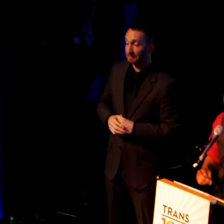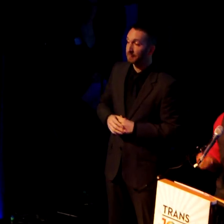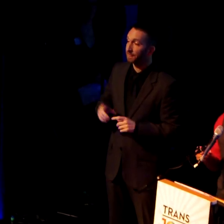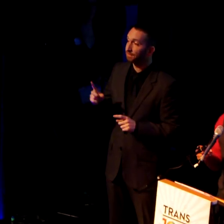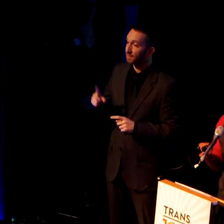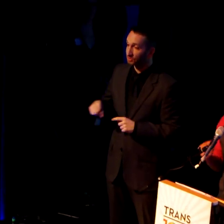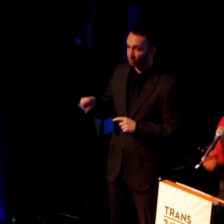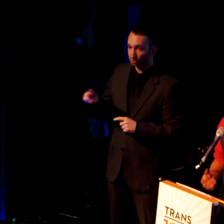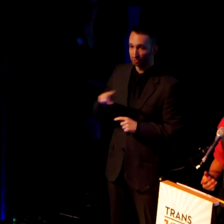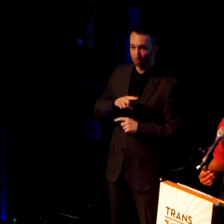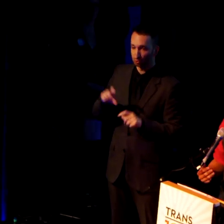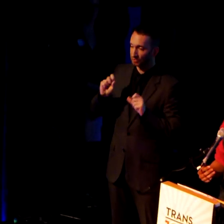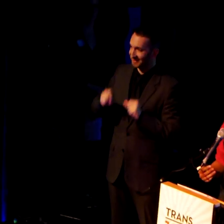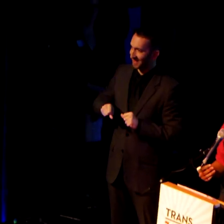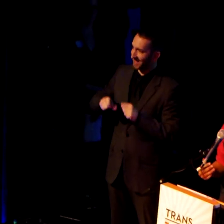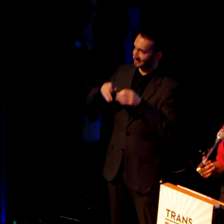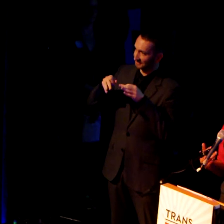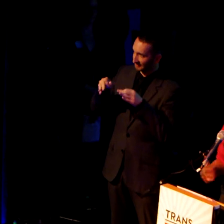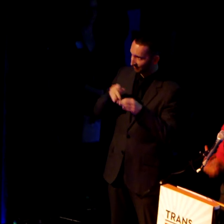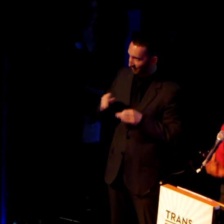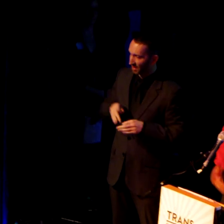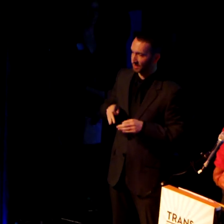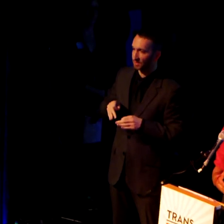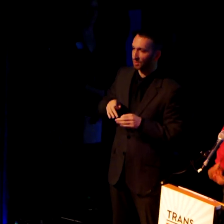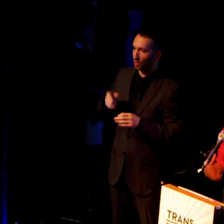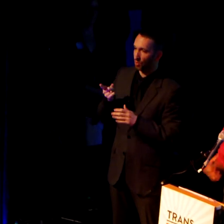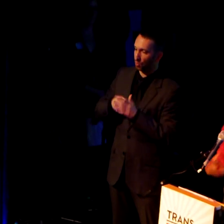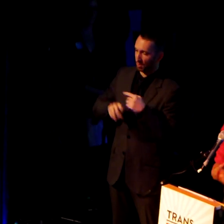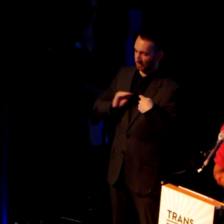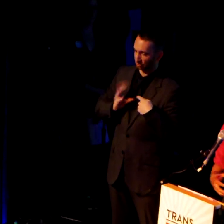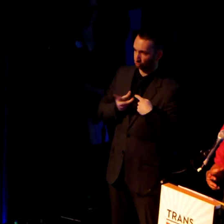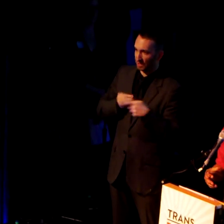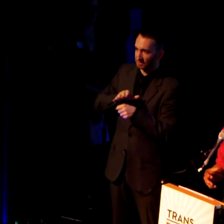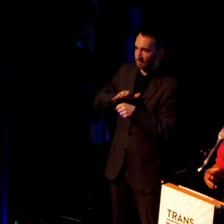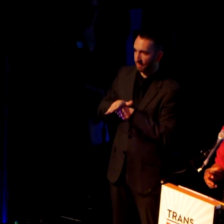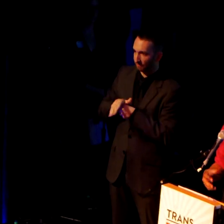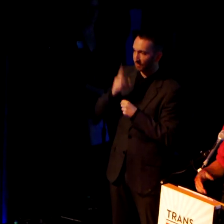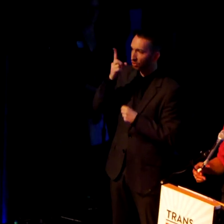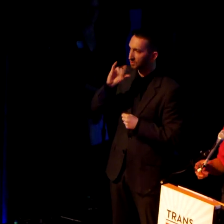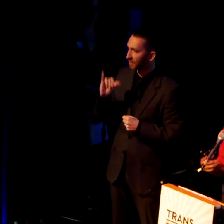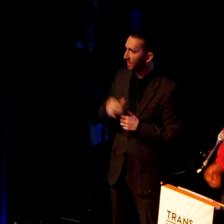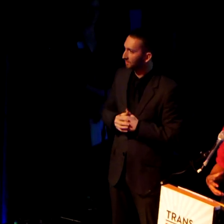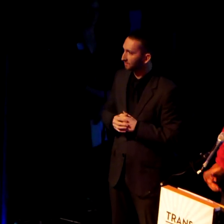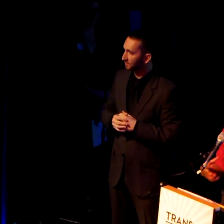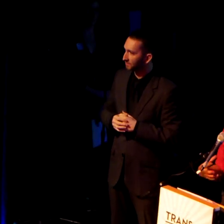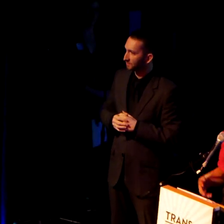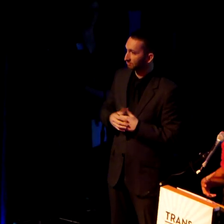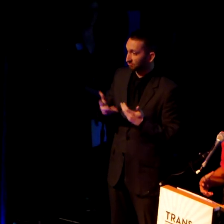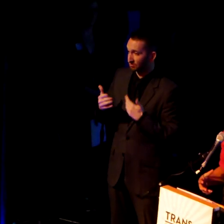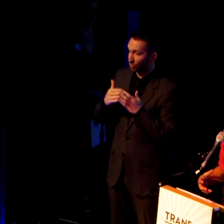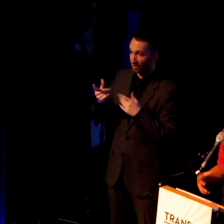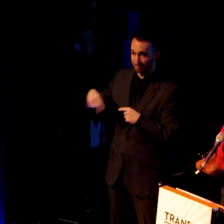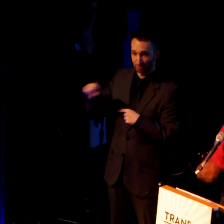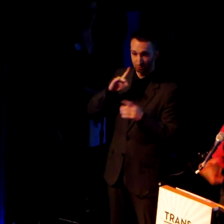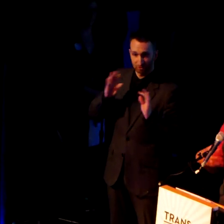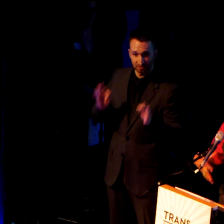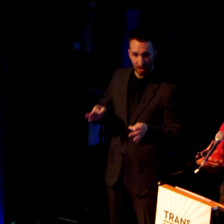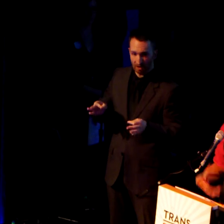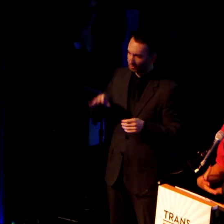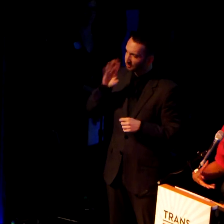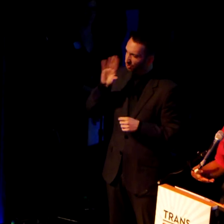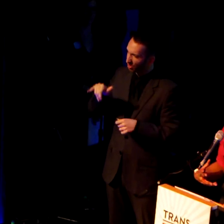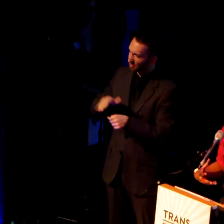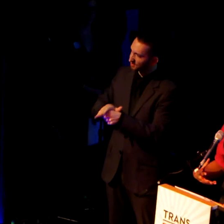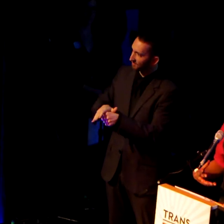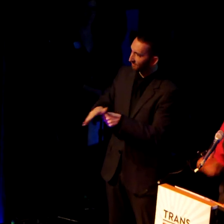You can define what being trans enough looks like. And whatever you decide, know that